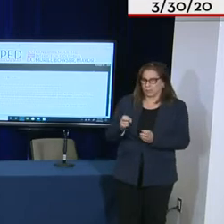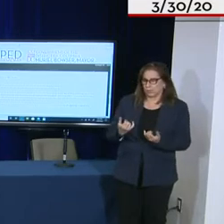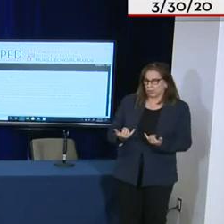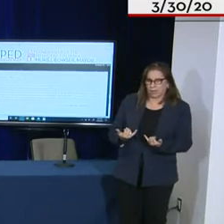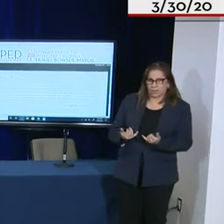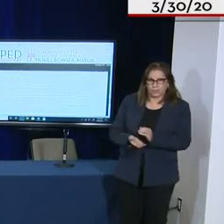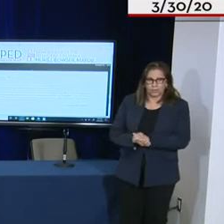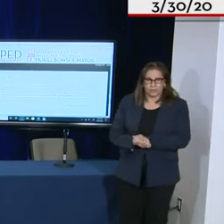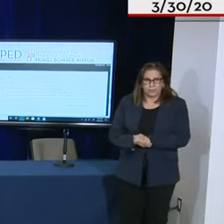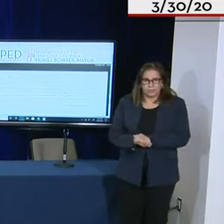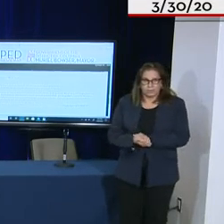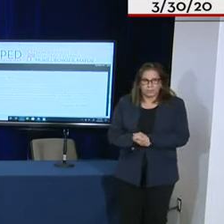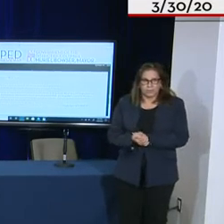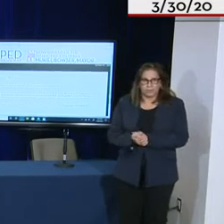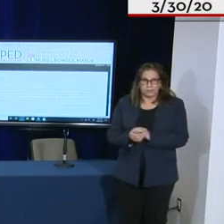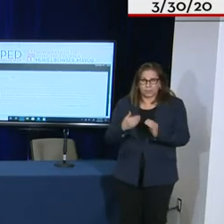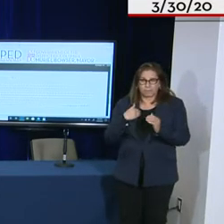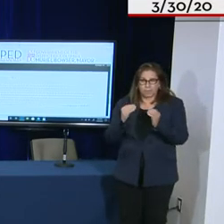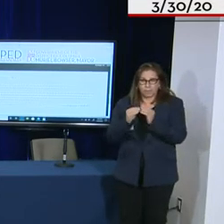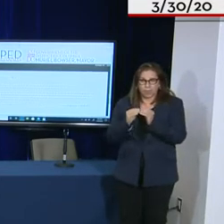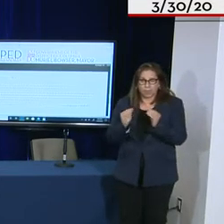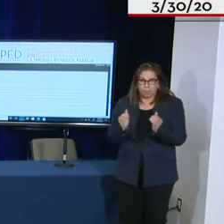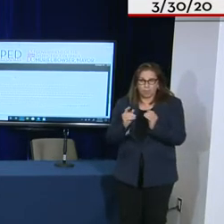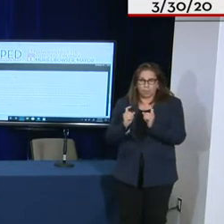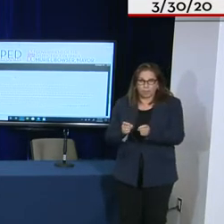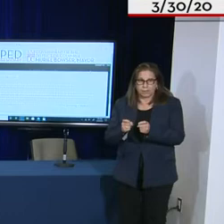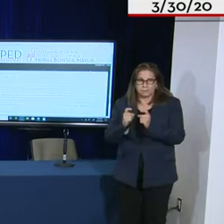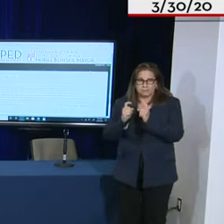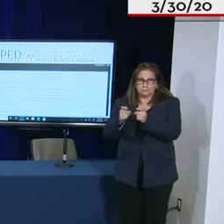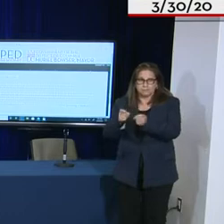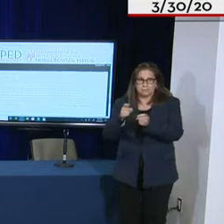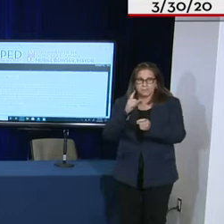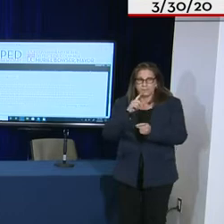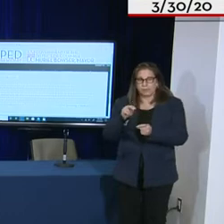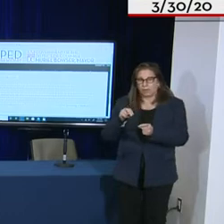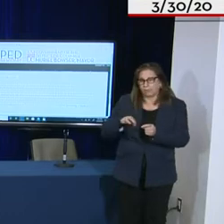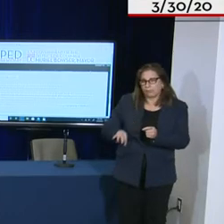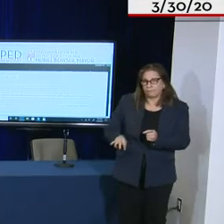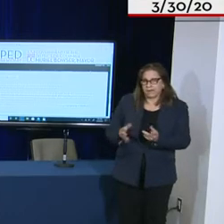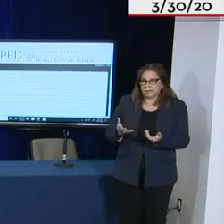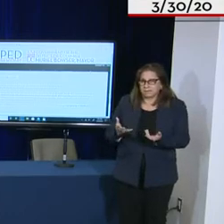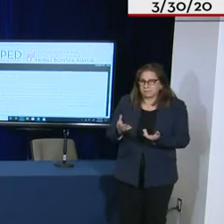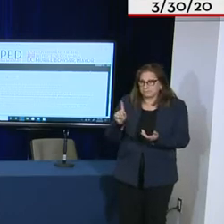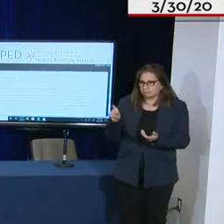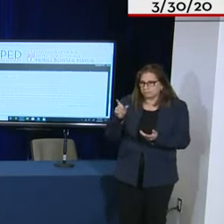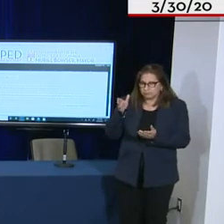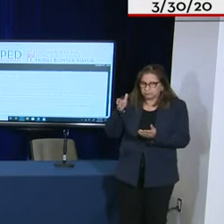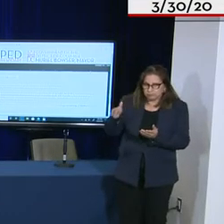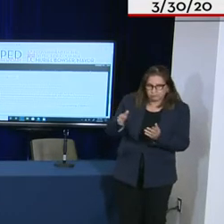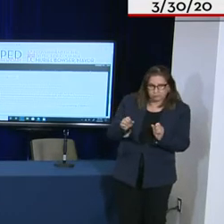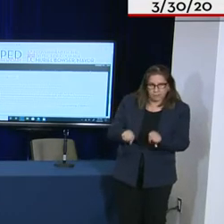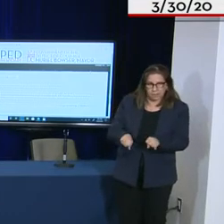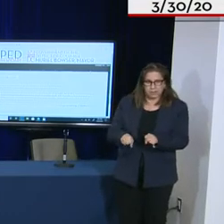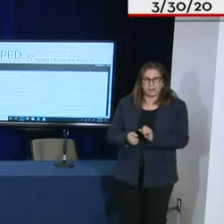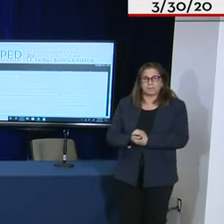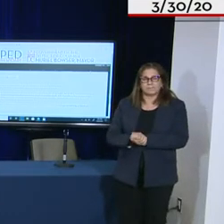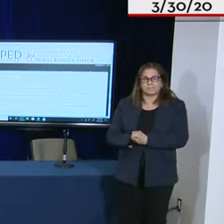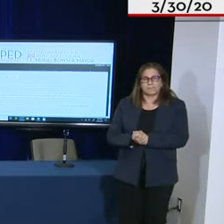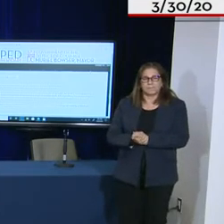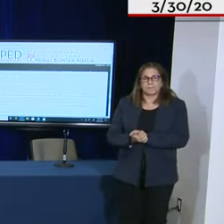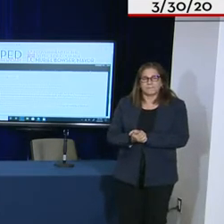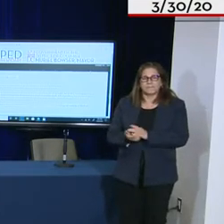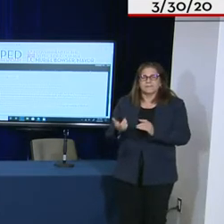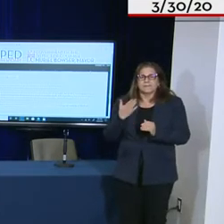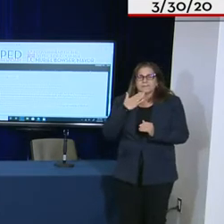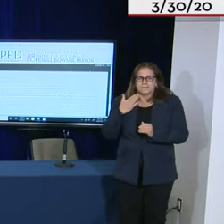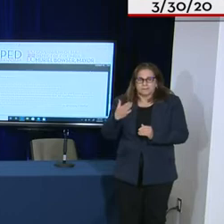coming and additional funding available. Thank you so much for that, Lauren. I think as these different opportunities